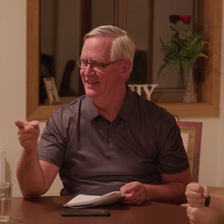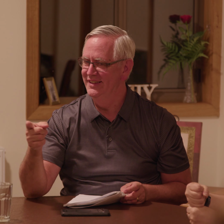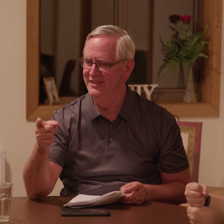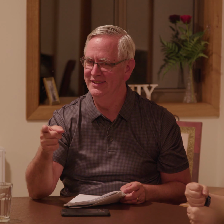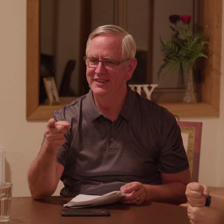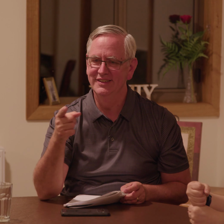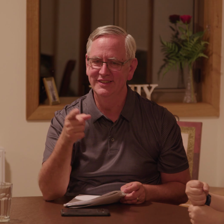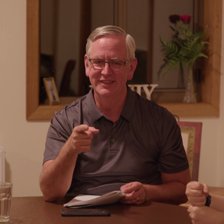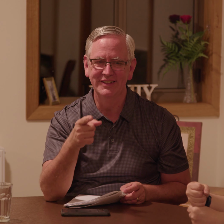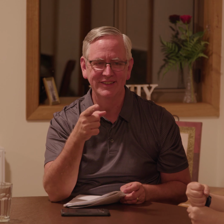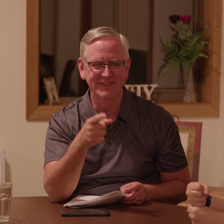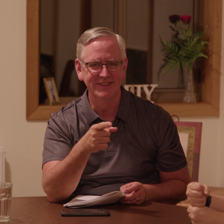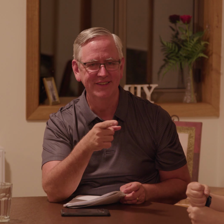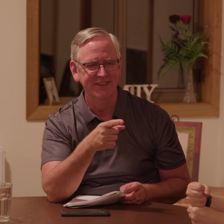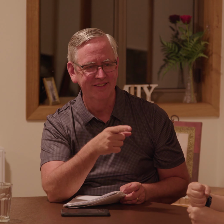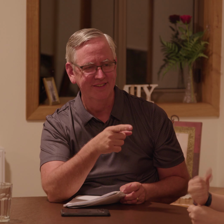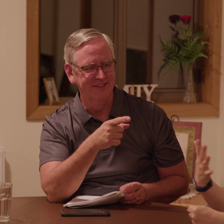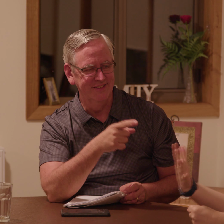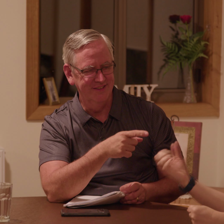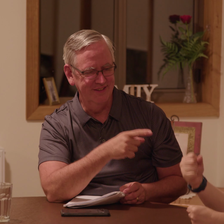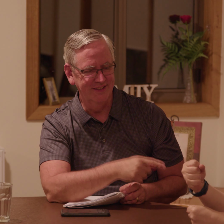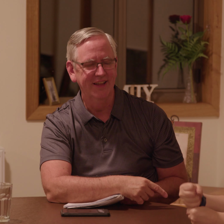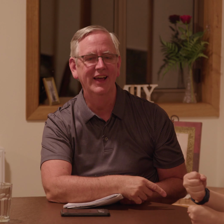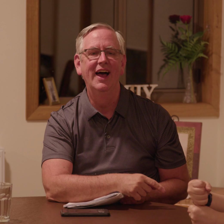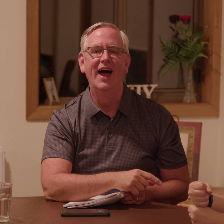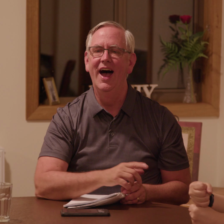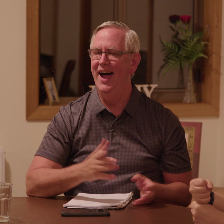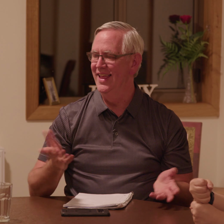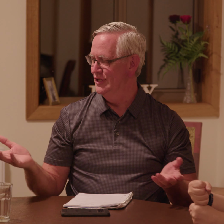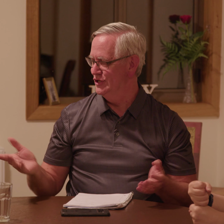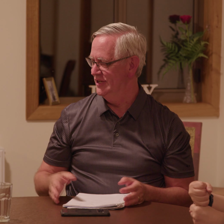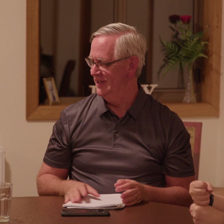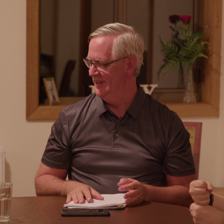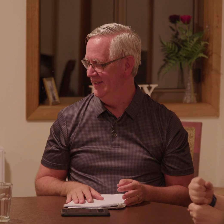No, I was going to put that again. Yeah, so your dominating hand's on top.